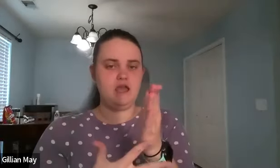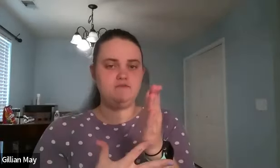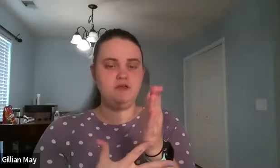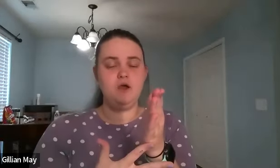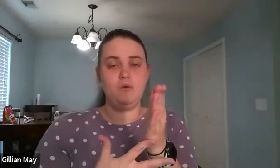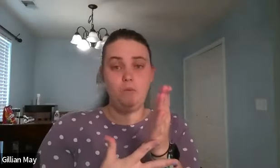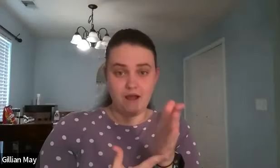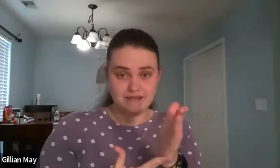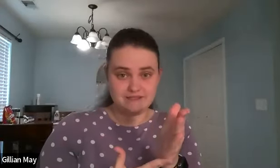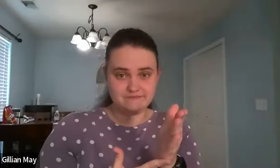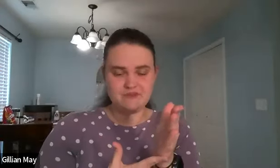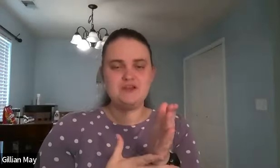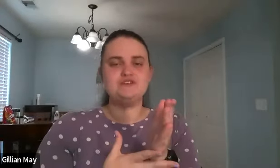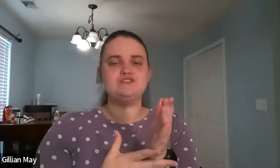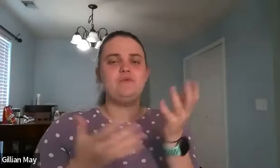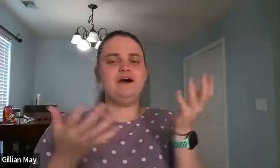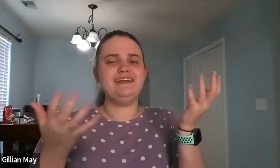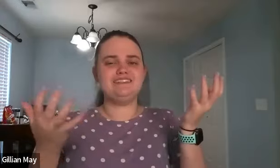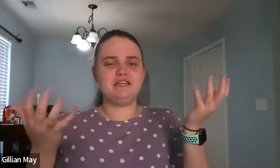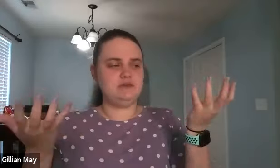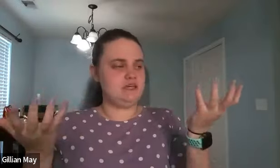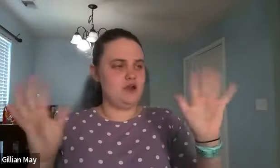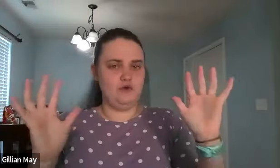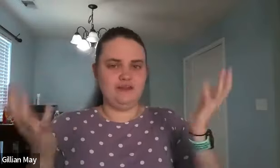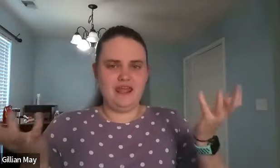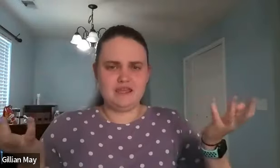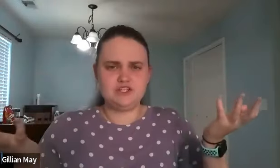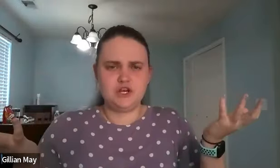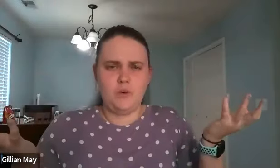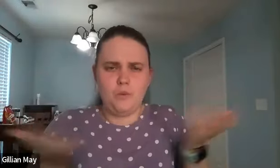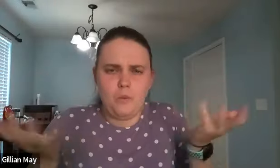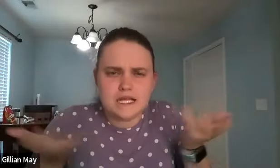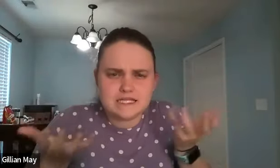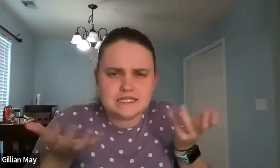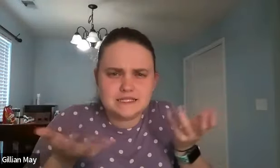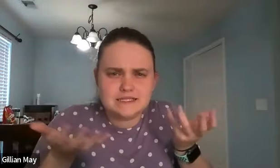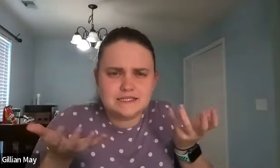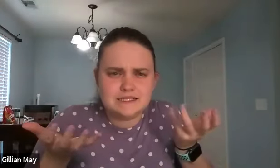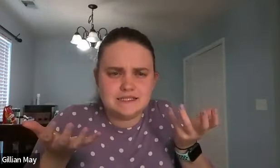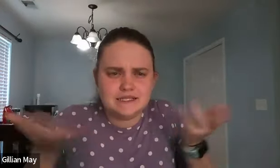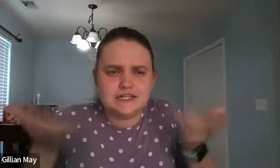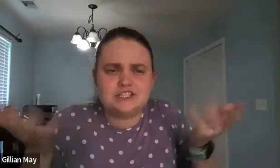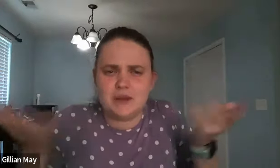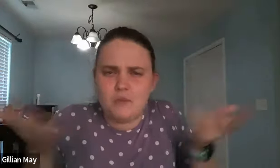have what. So what is going to be open hands. You're going to go what. And you shake them